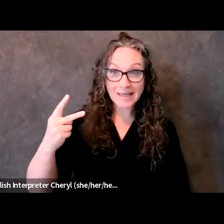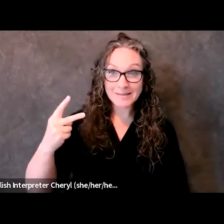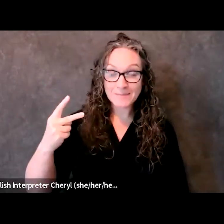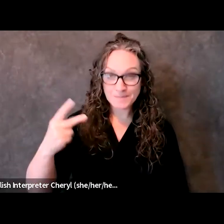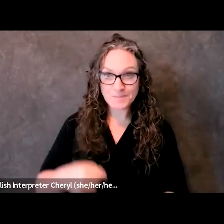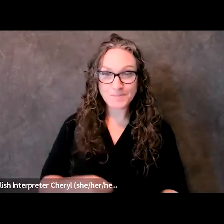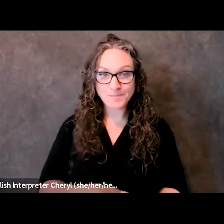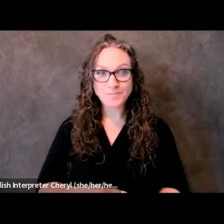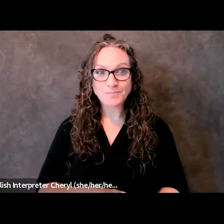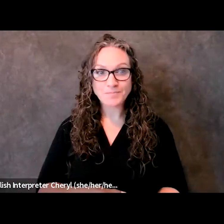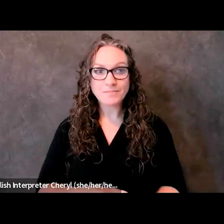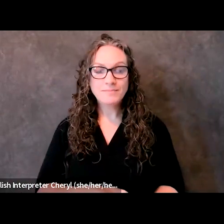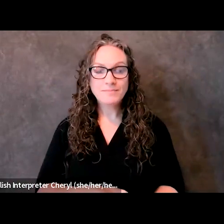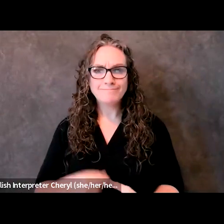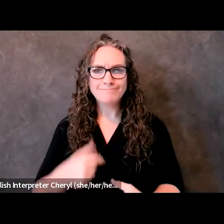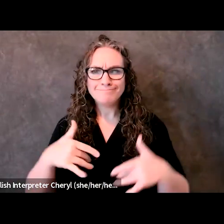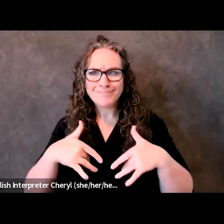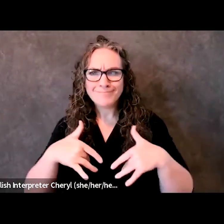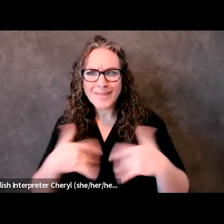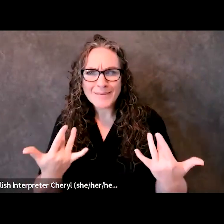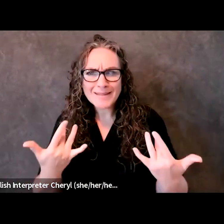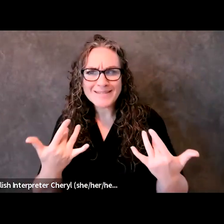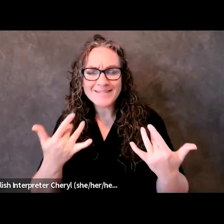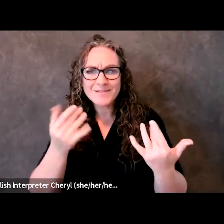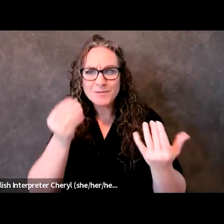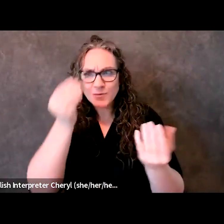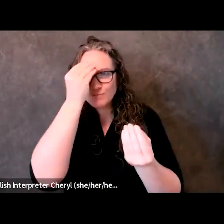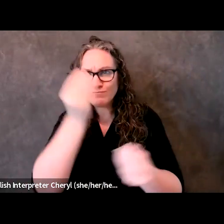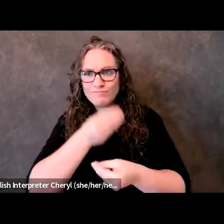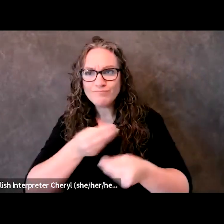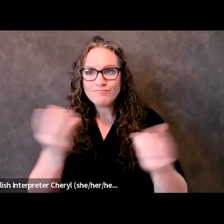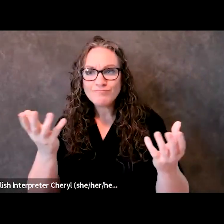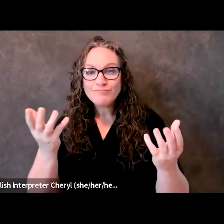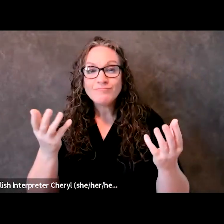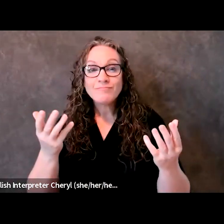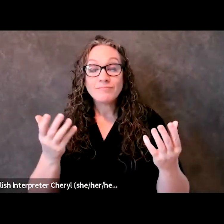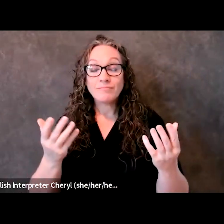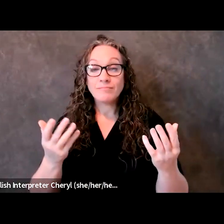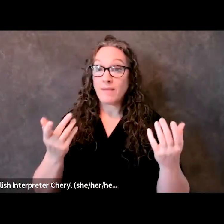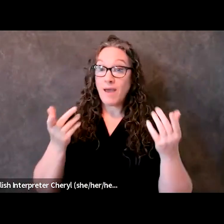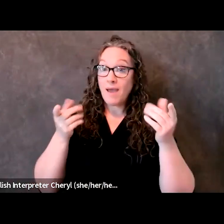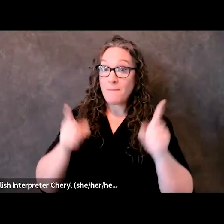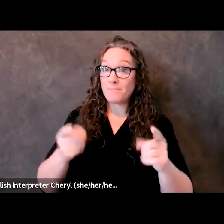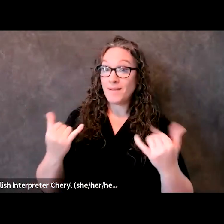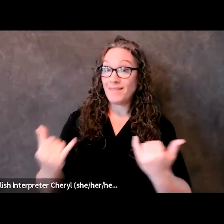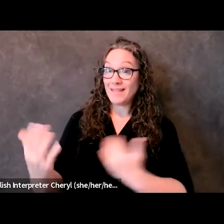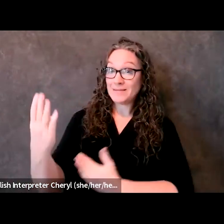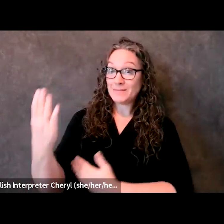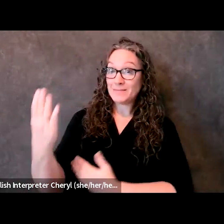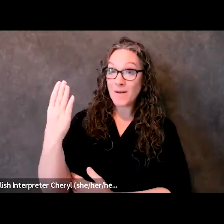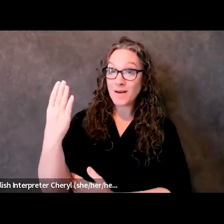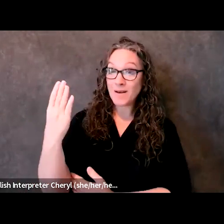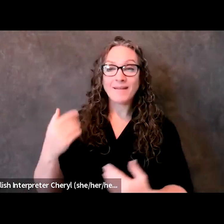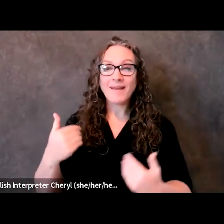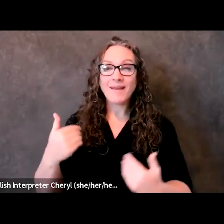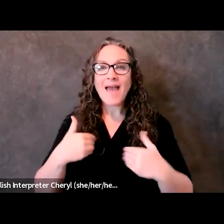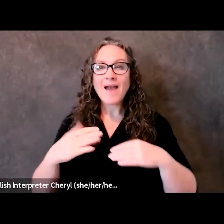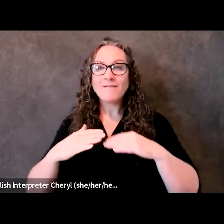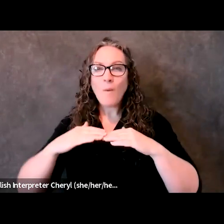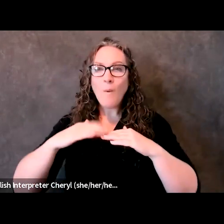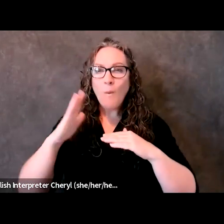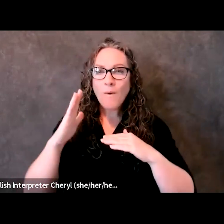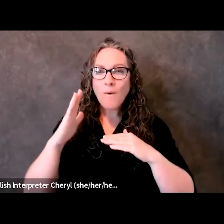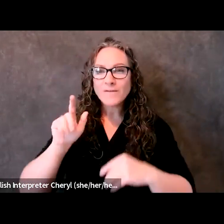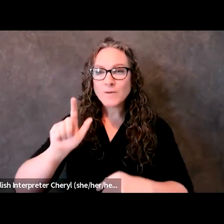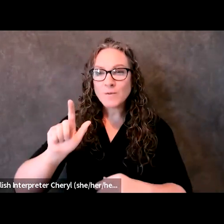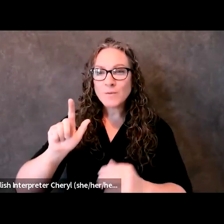And I'm delighted to report that as of this morning, we had over 2,600 people